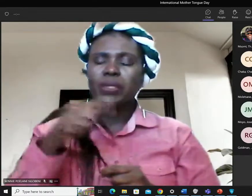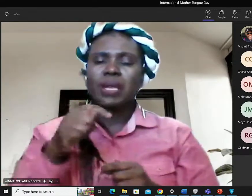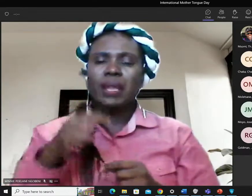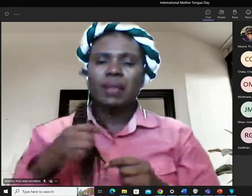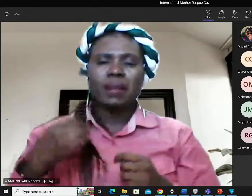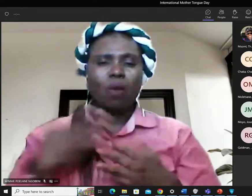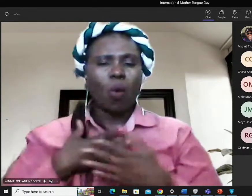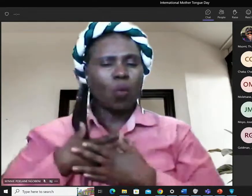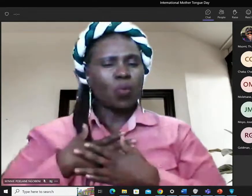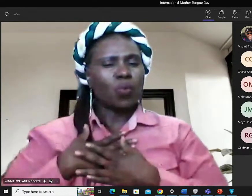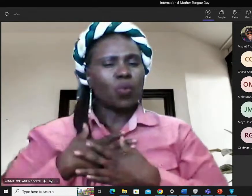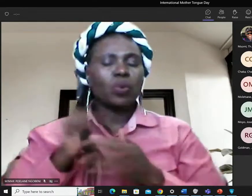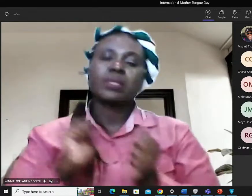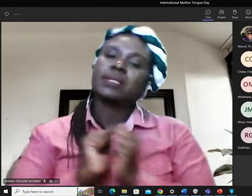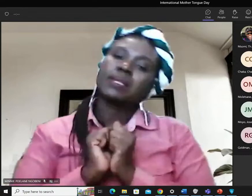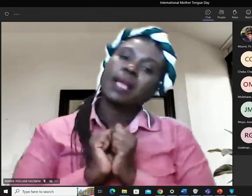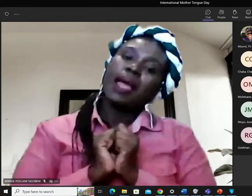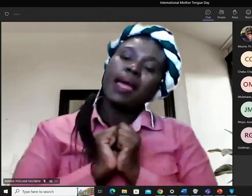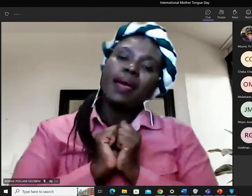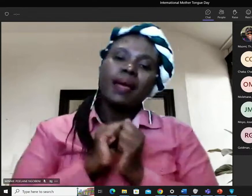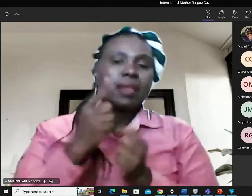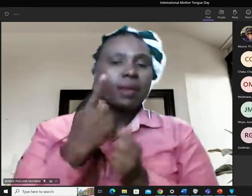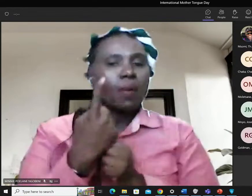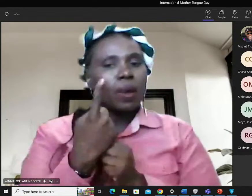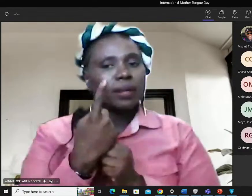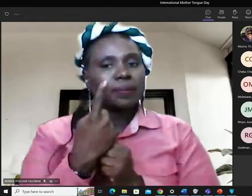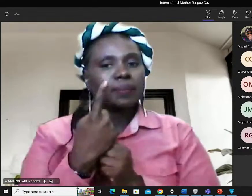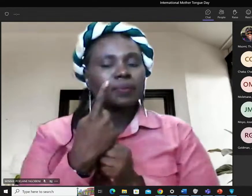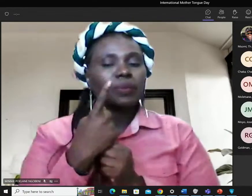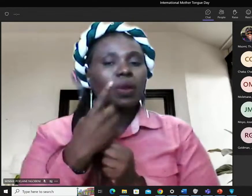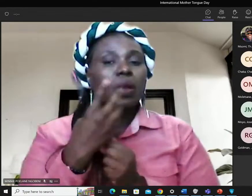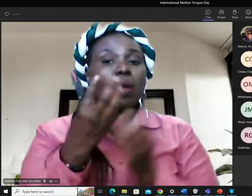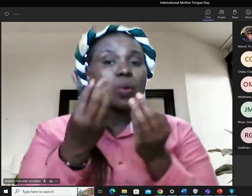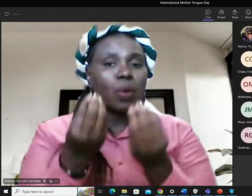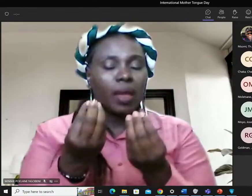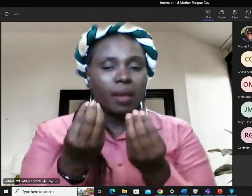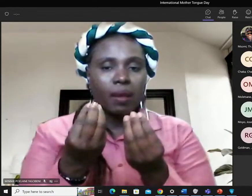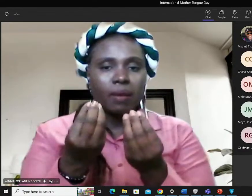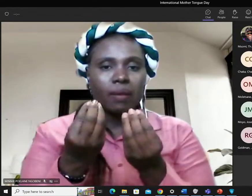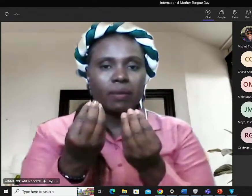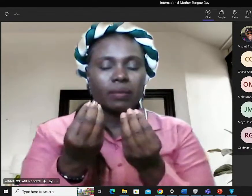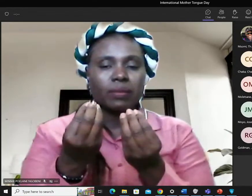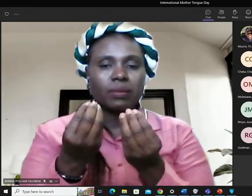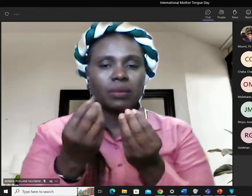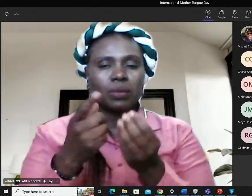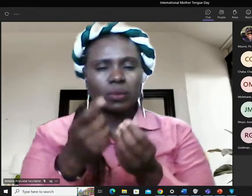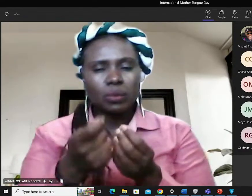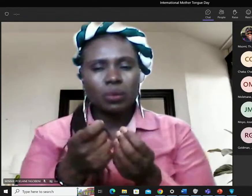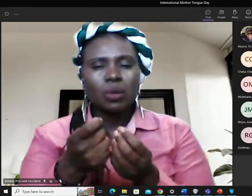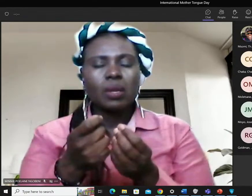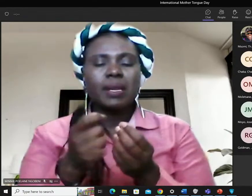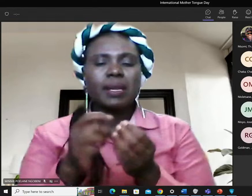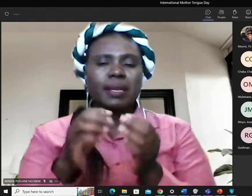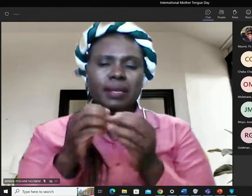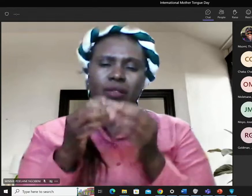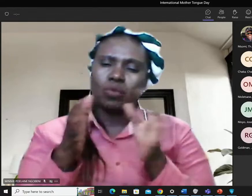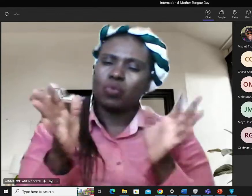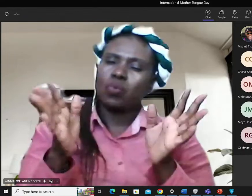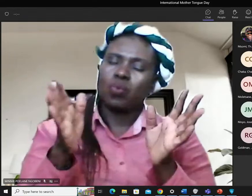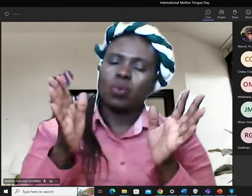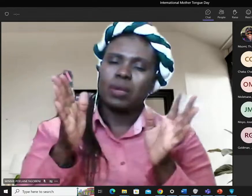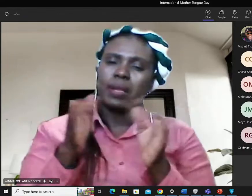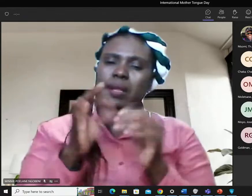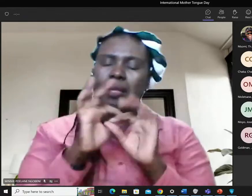right? The one that once you have it and you've turned to your channel, it disappears because you don't